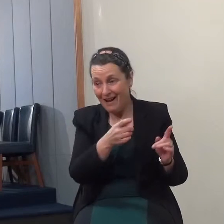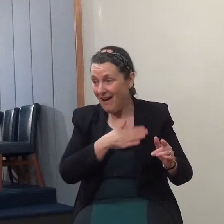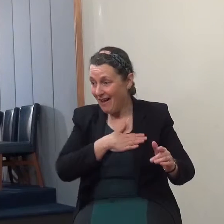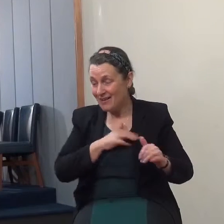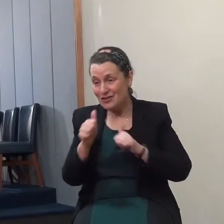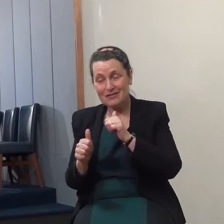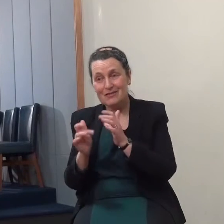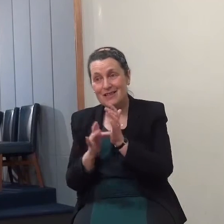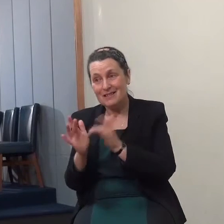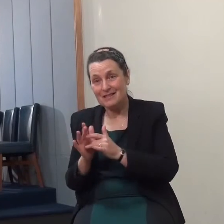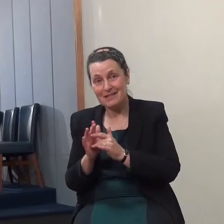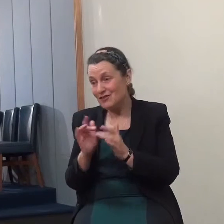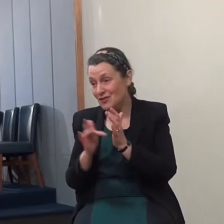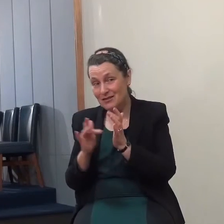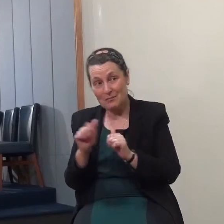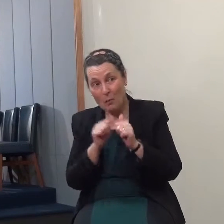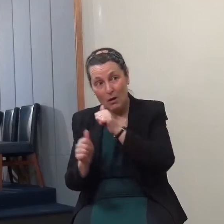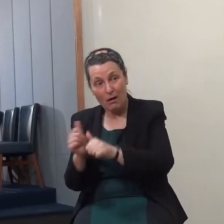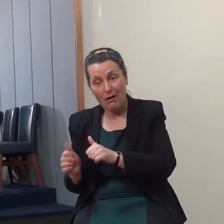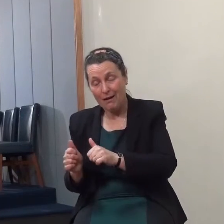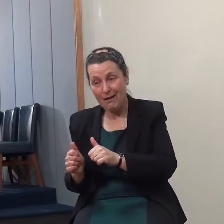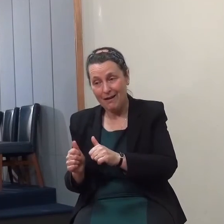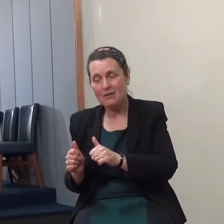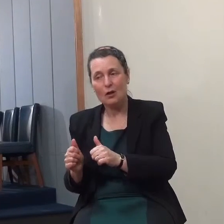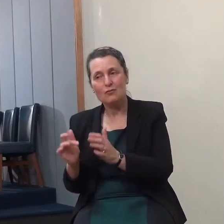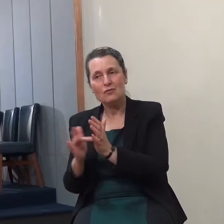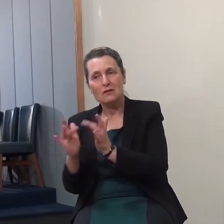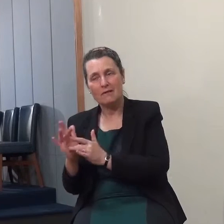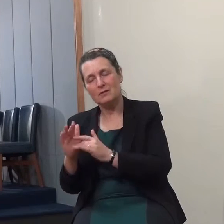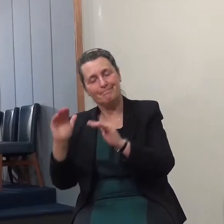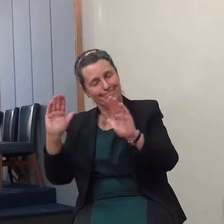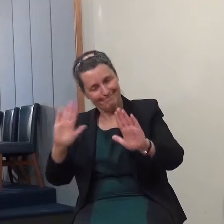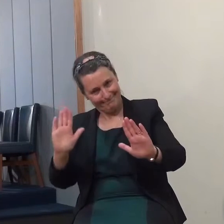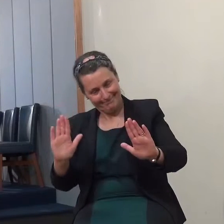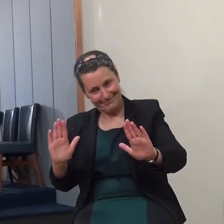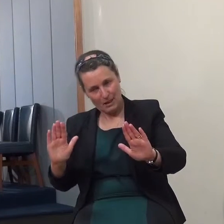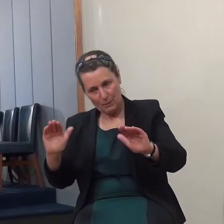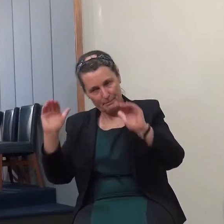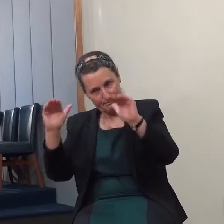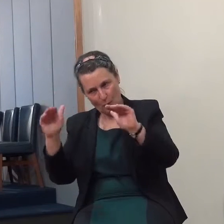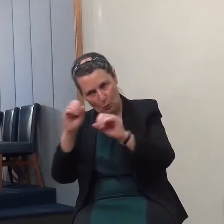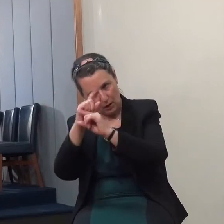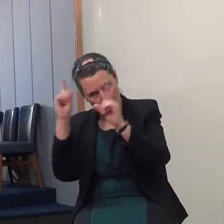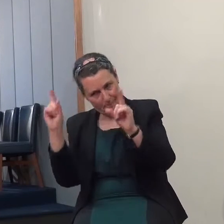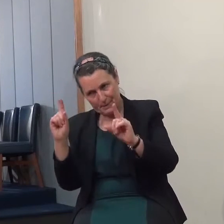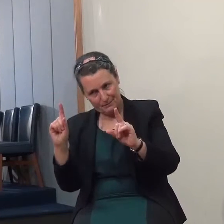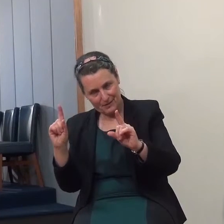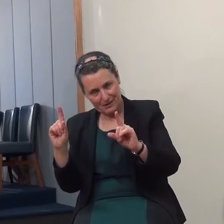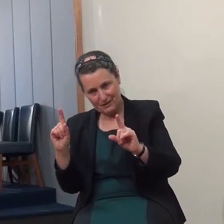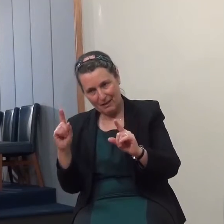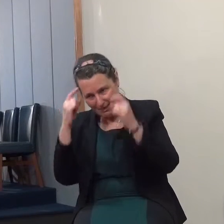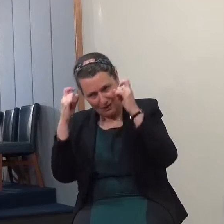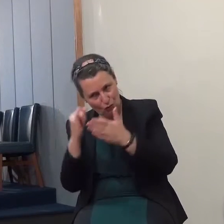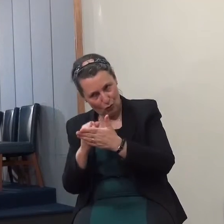earth, to show them the reality, to show them what's important? How will he go about it? The Sermon